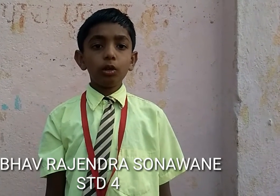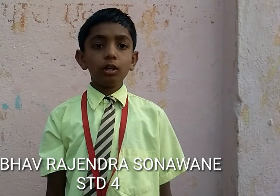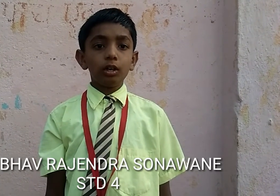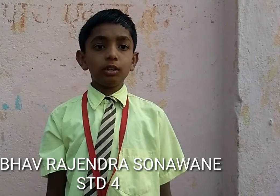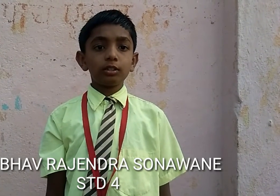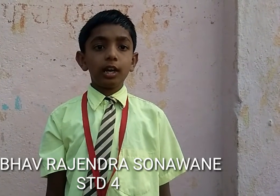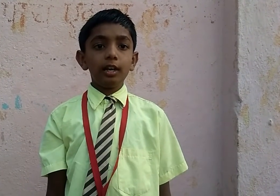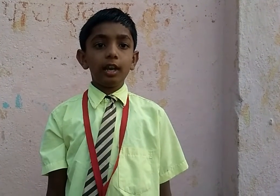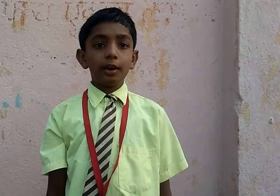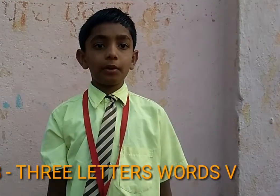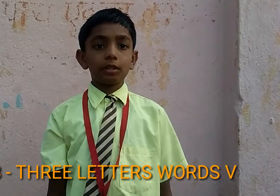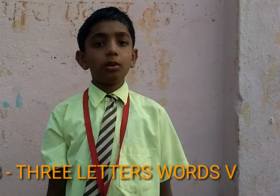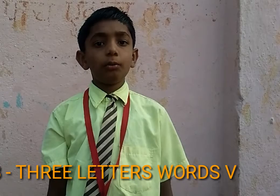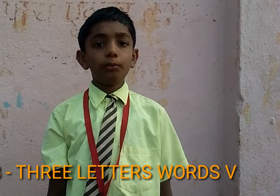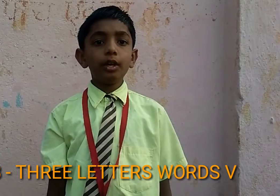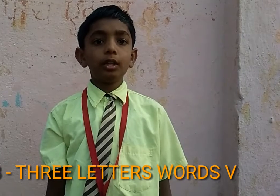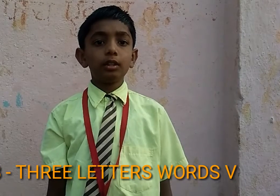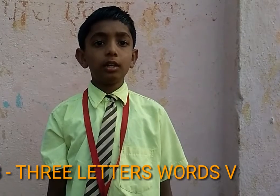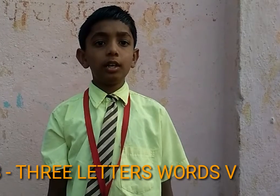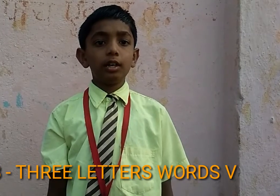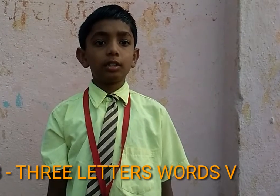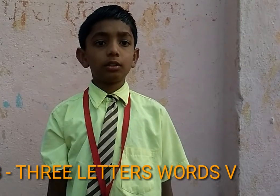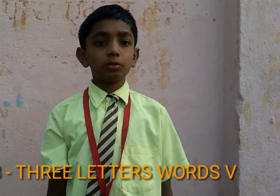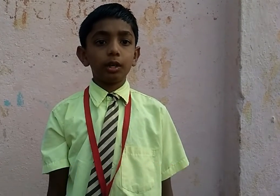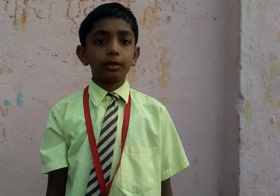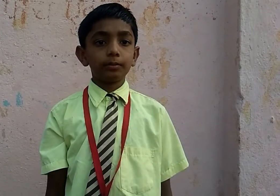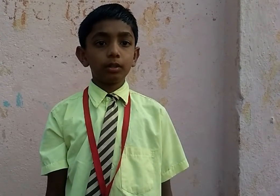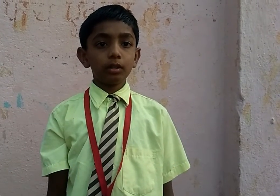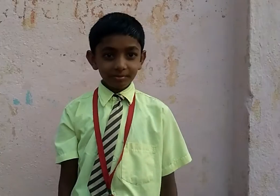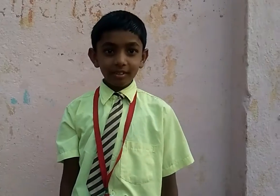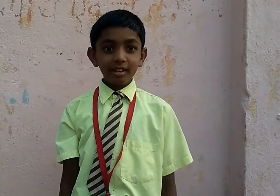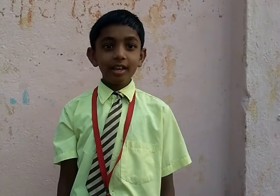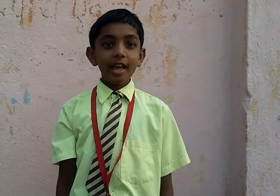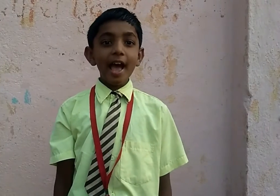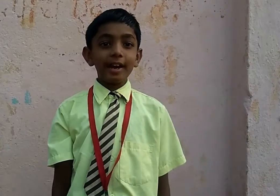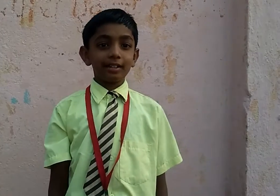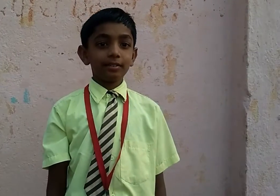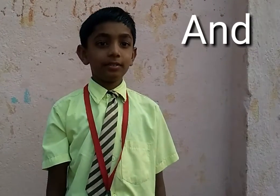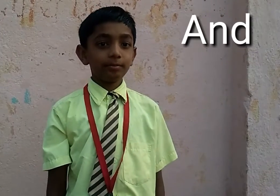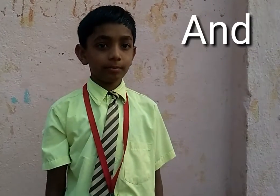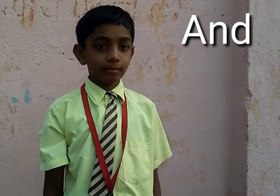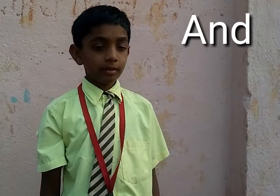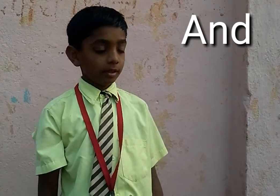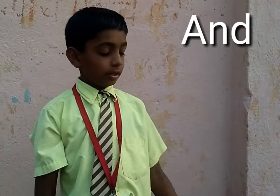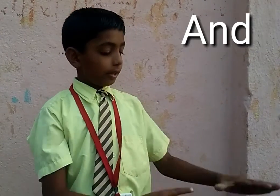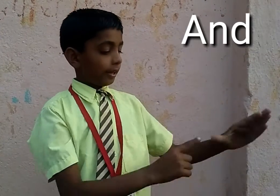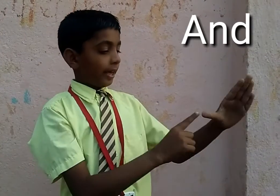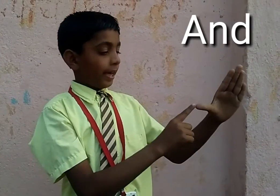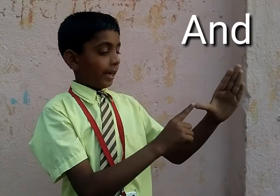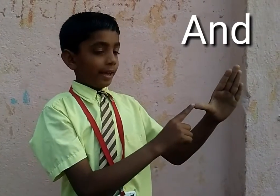we will learn sign language with three letters words. And. A.